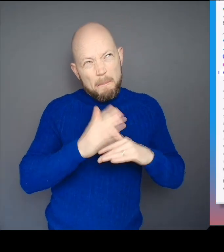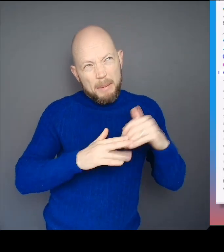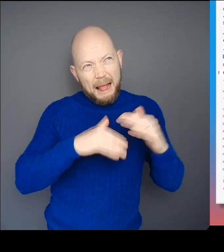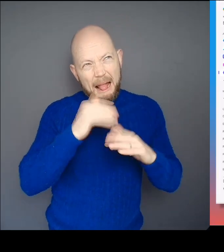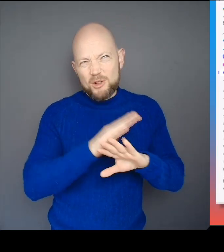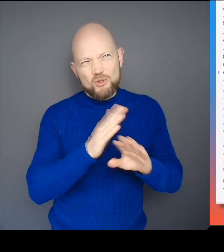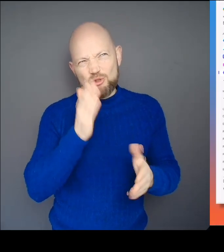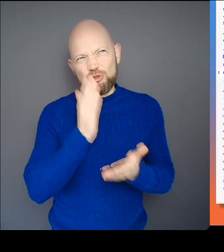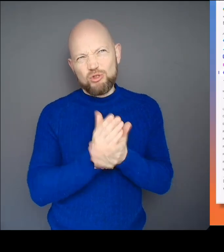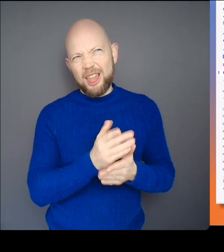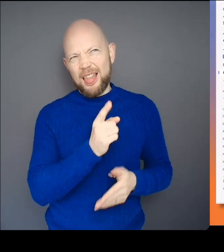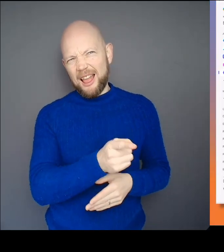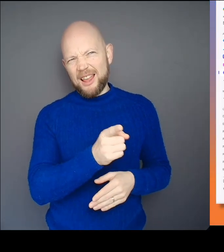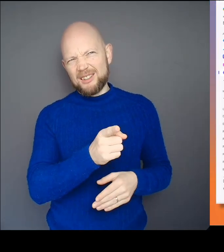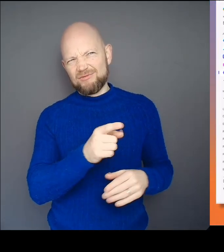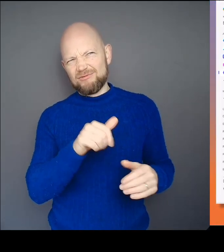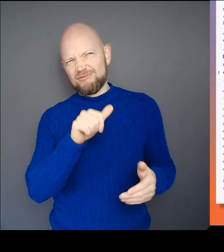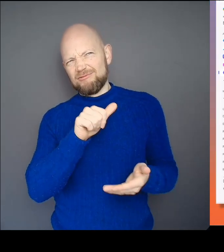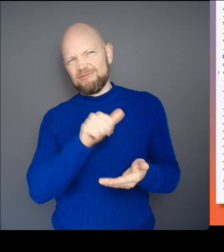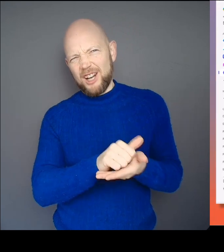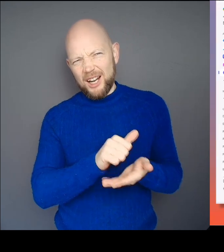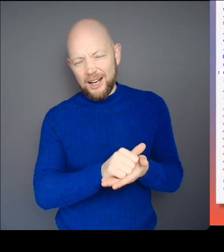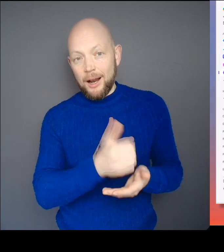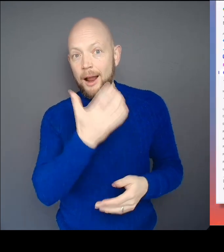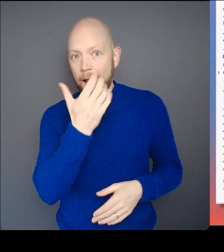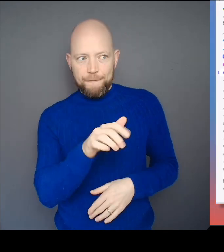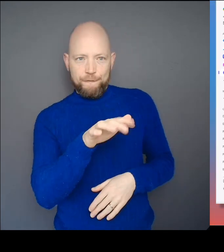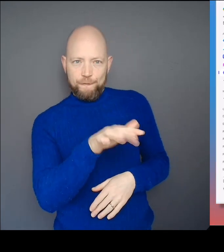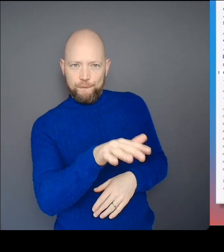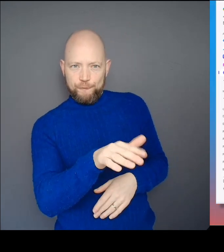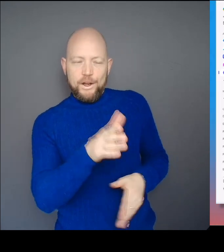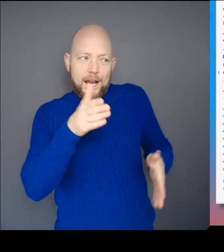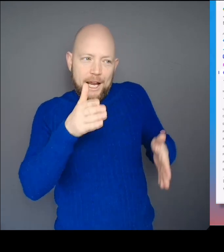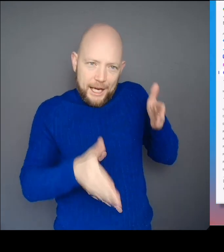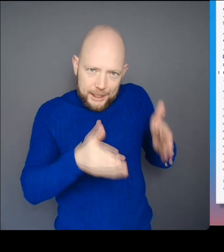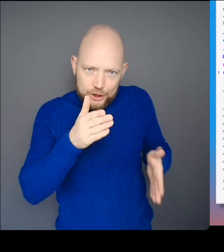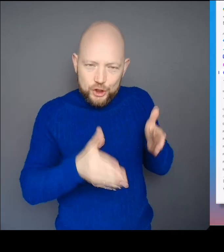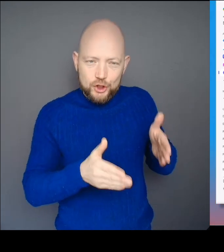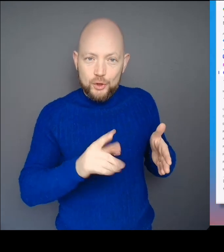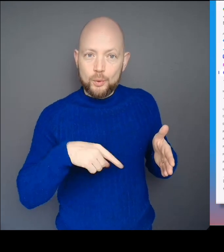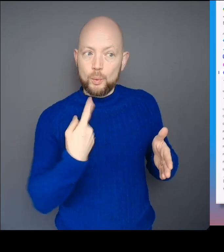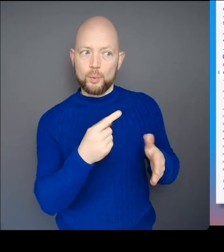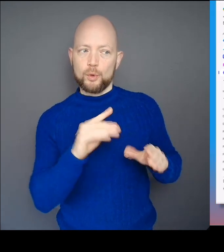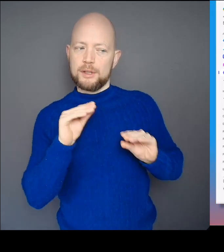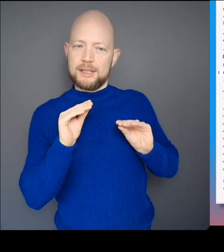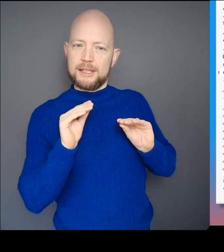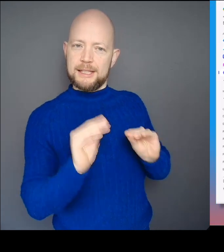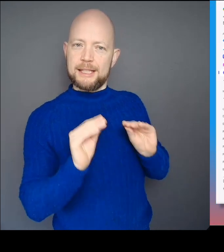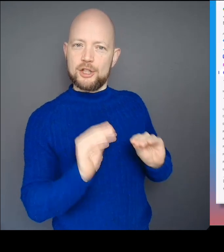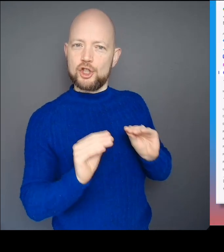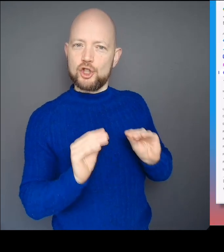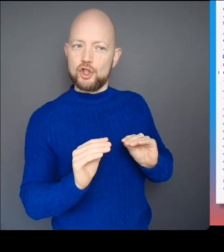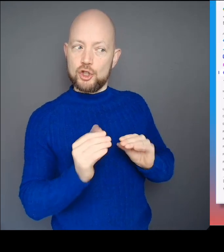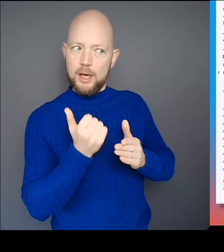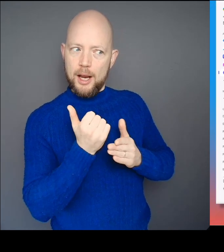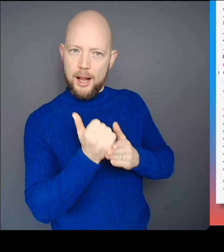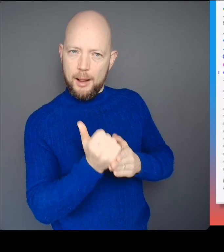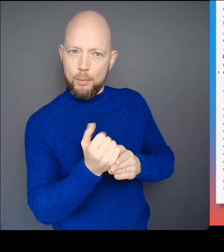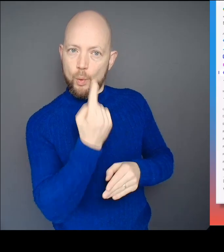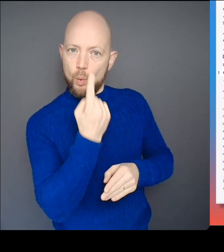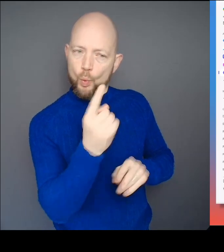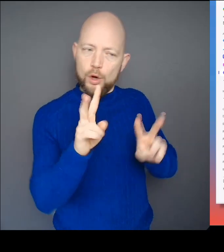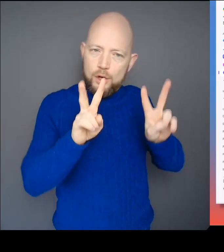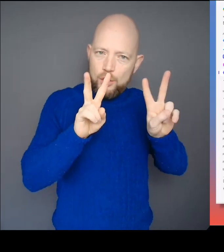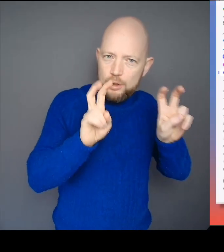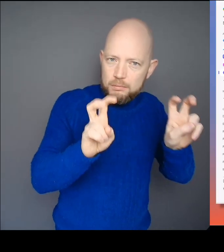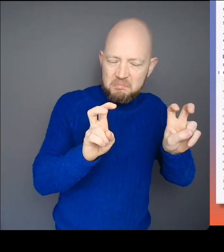are refining the Microsoft 365 Copilot chat experience to be a subject matter expert, to be something very